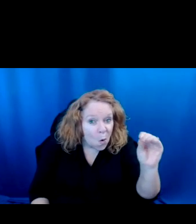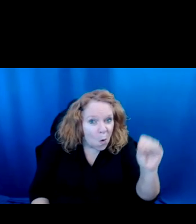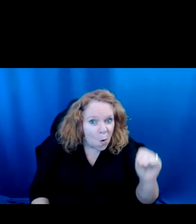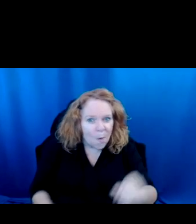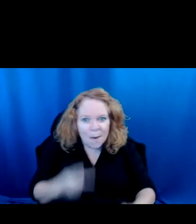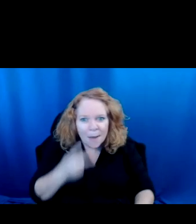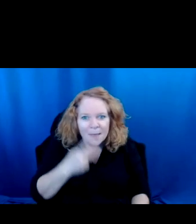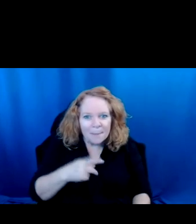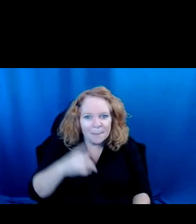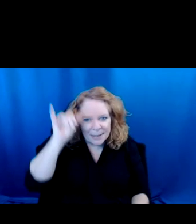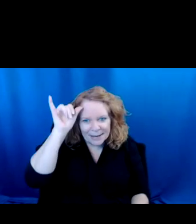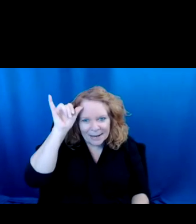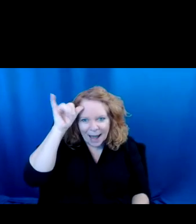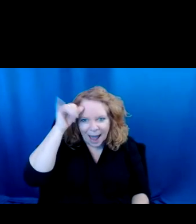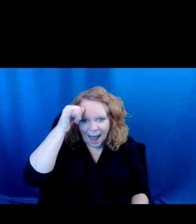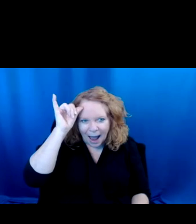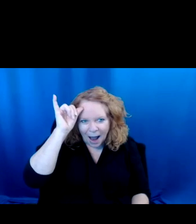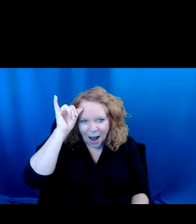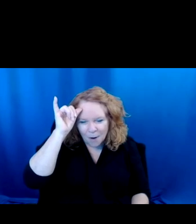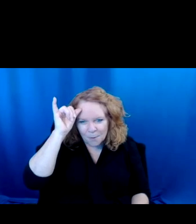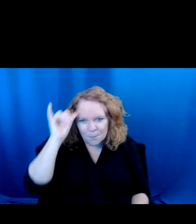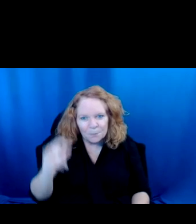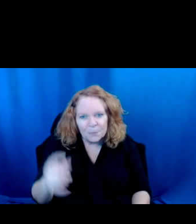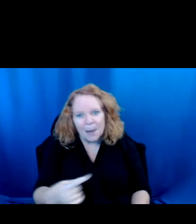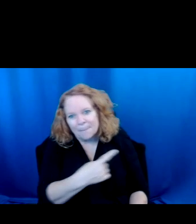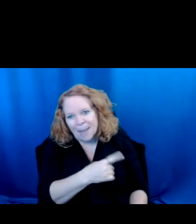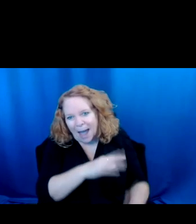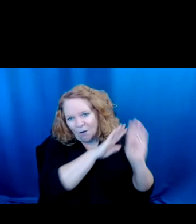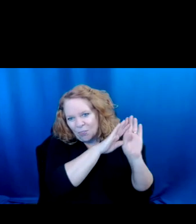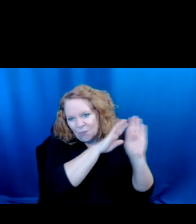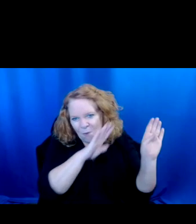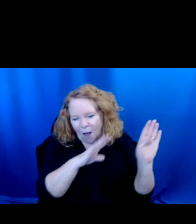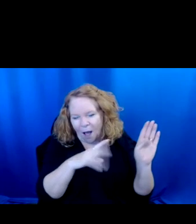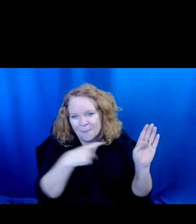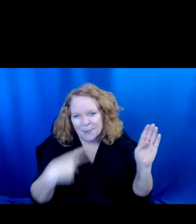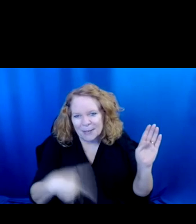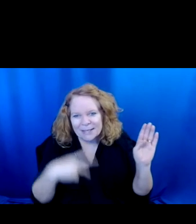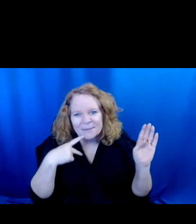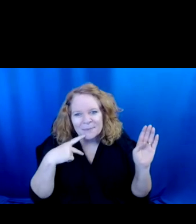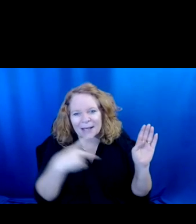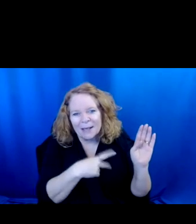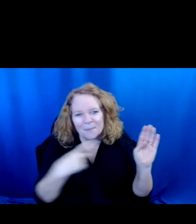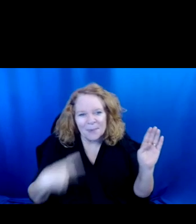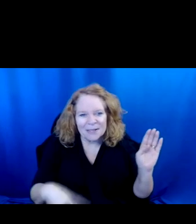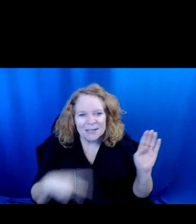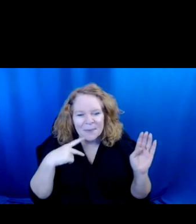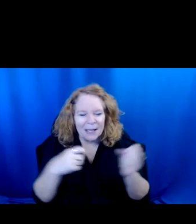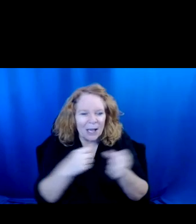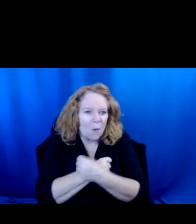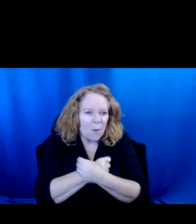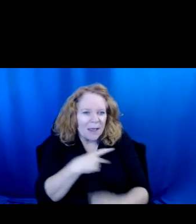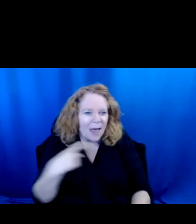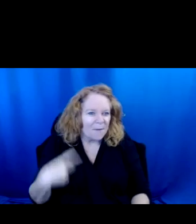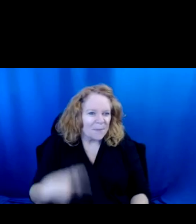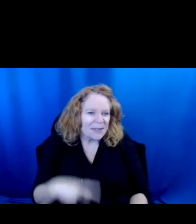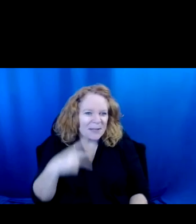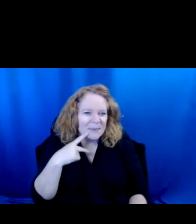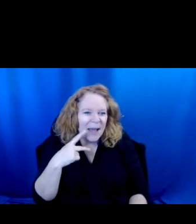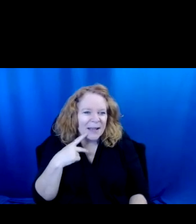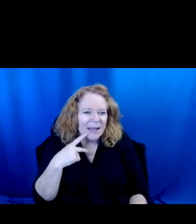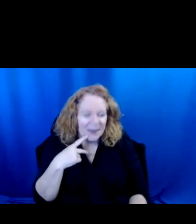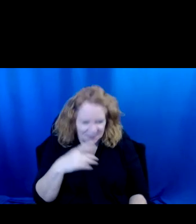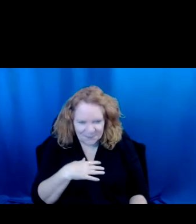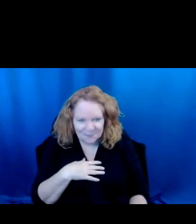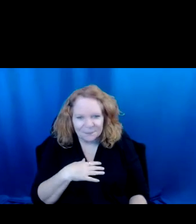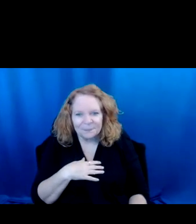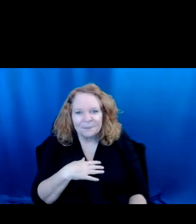Pinkow is going back. Princess Peggy, Princess Peggy, we love Princess Peggy. There they